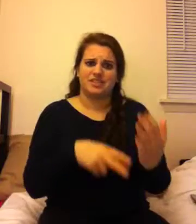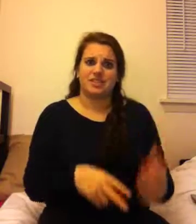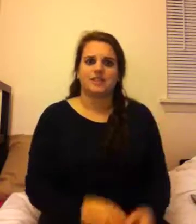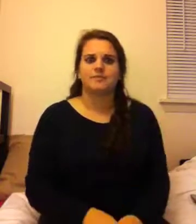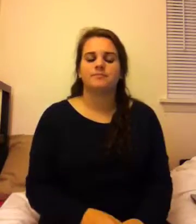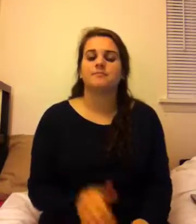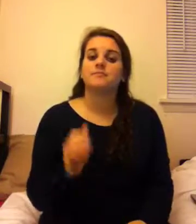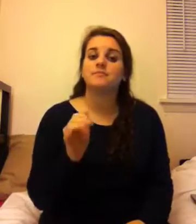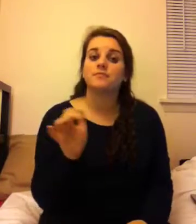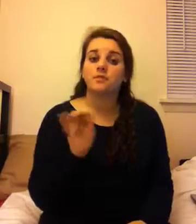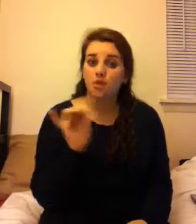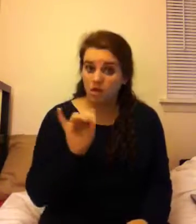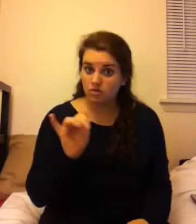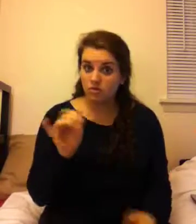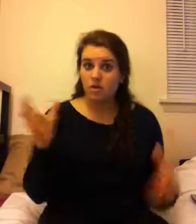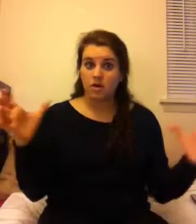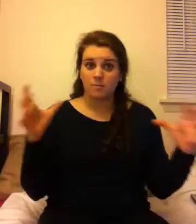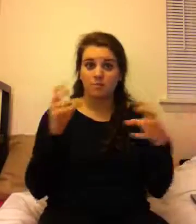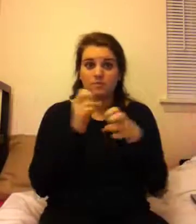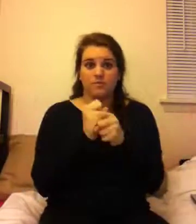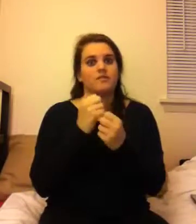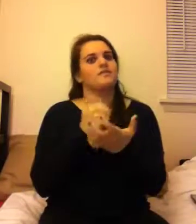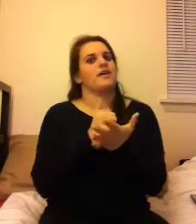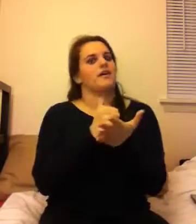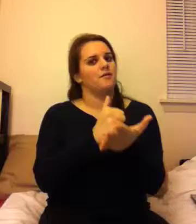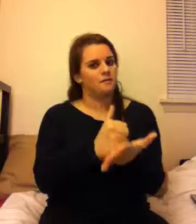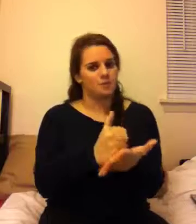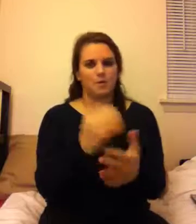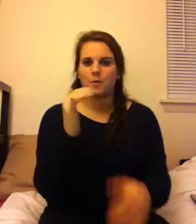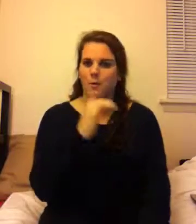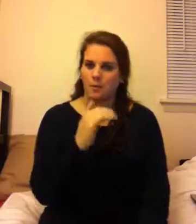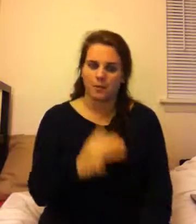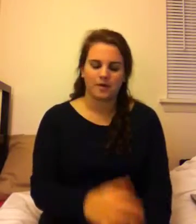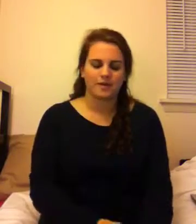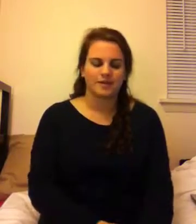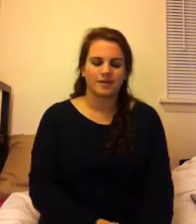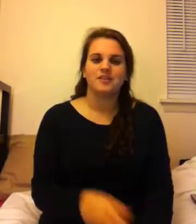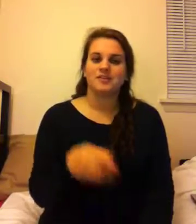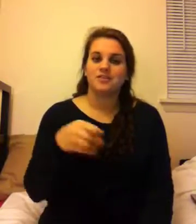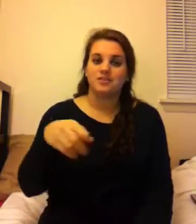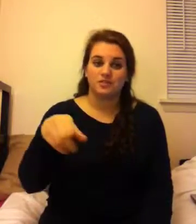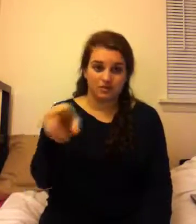Abbreviations are very helpful. You should try to learn as many as you can.